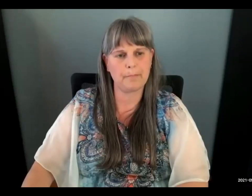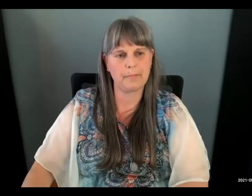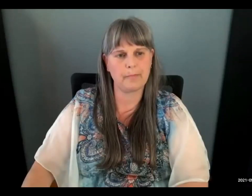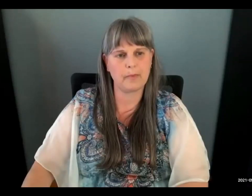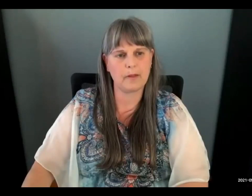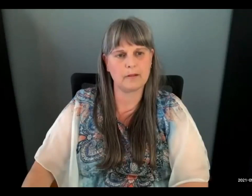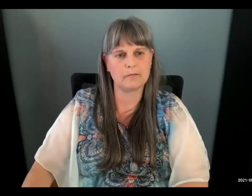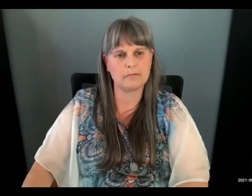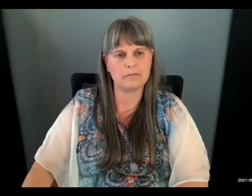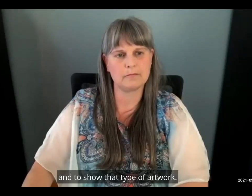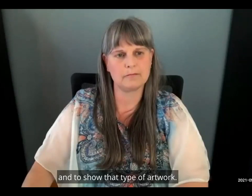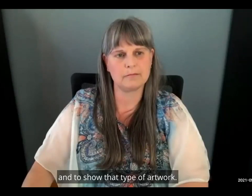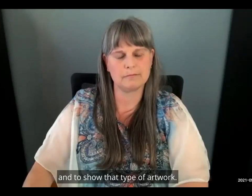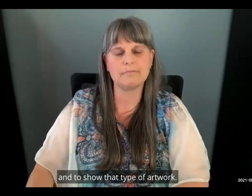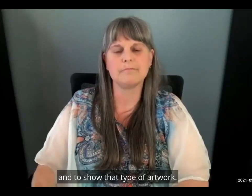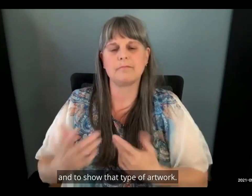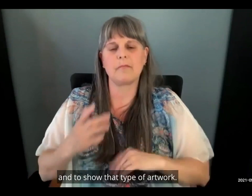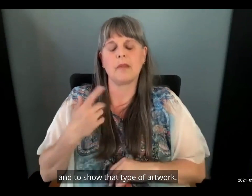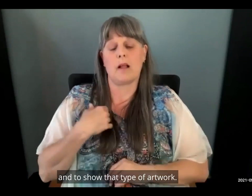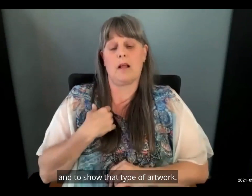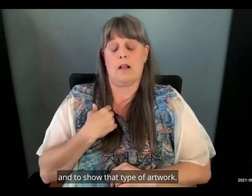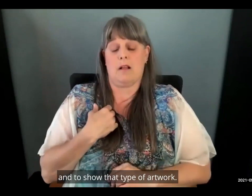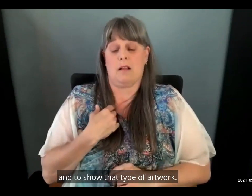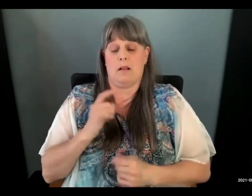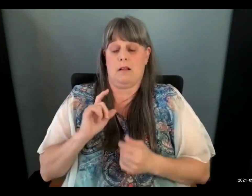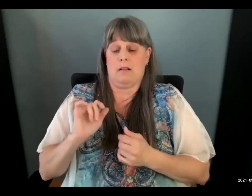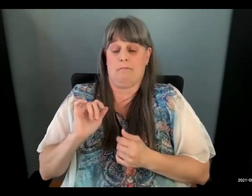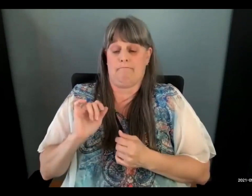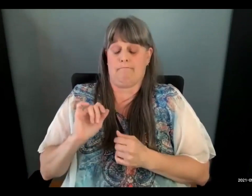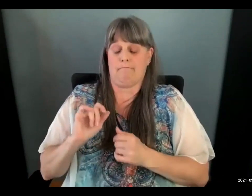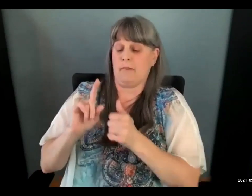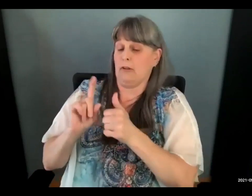exhibition and to show that type of artwork.